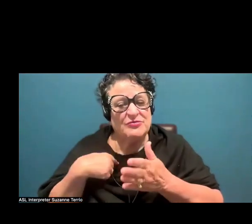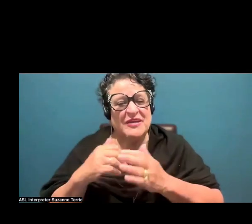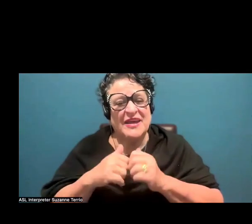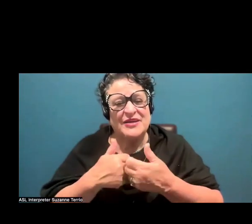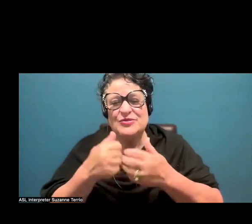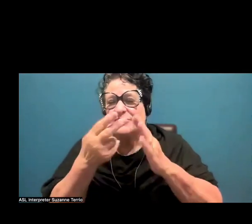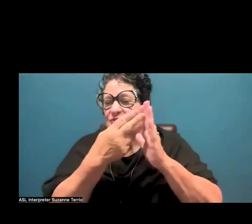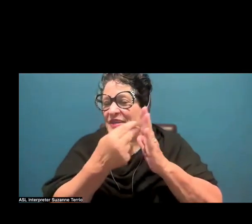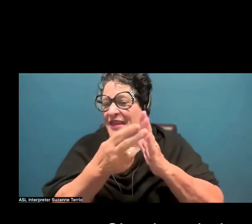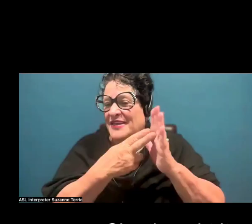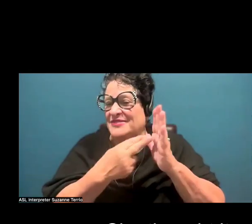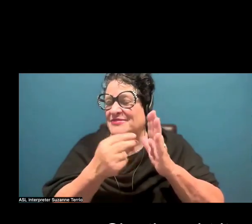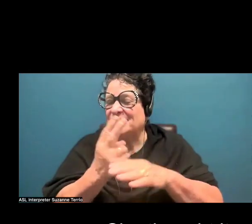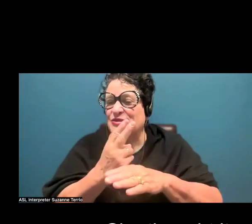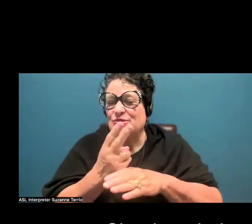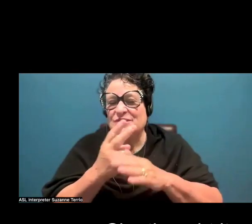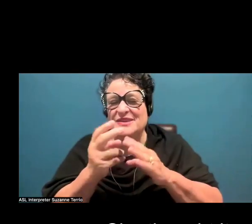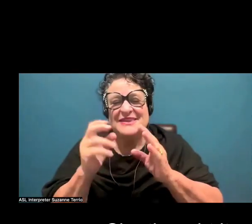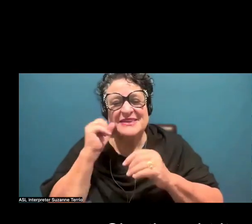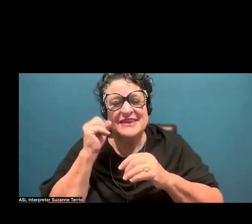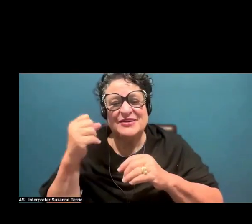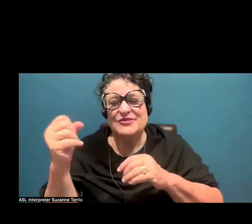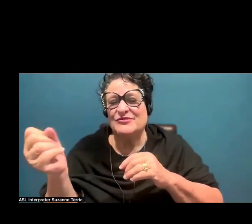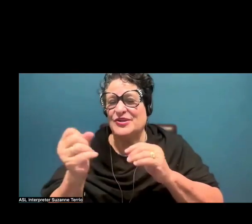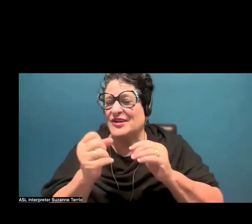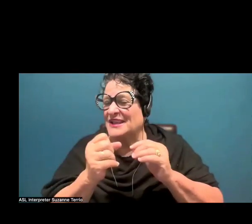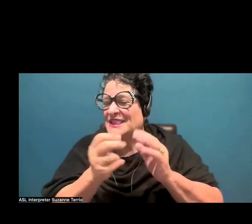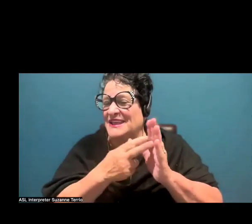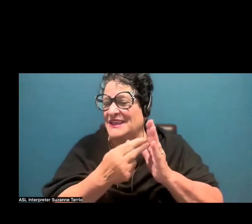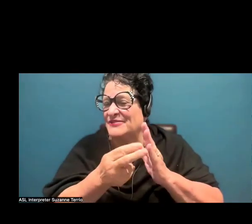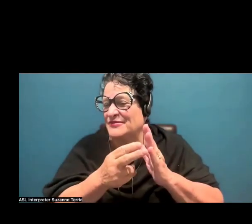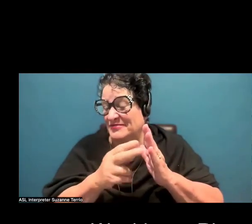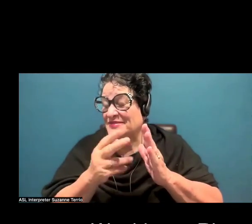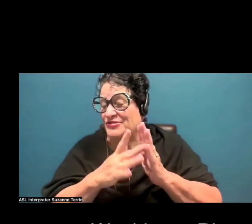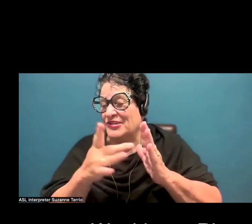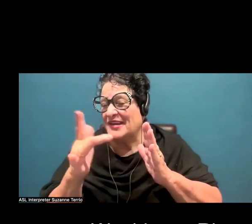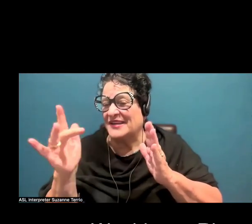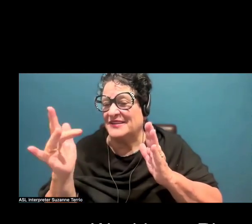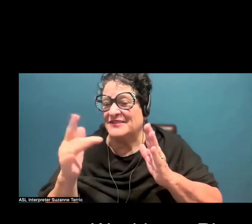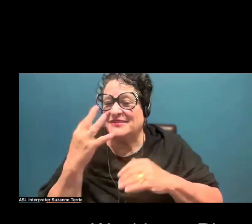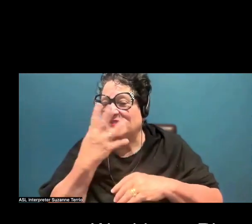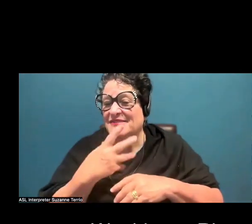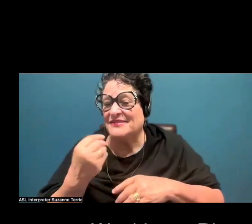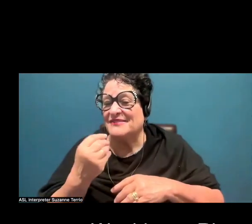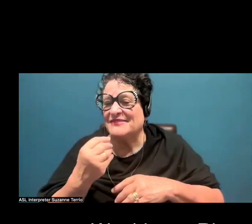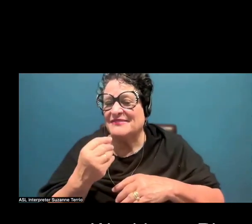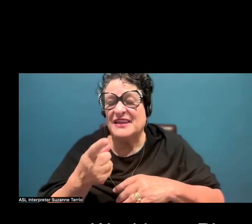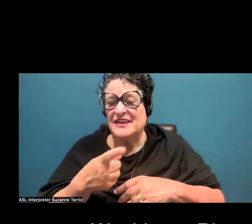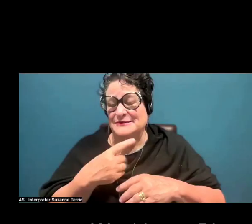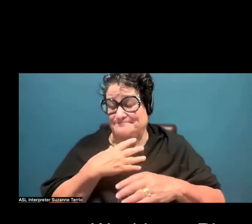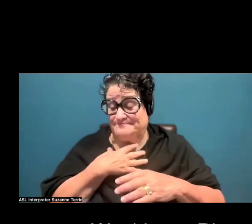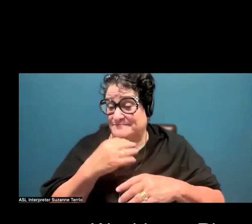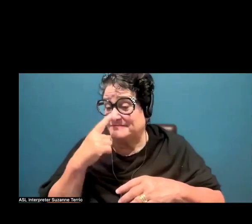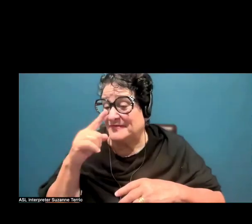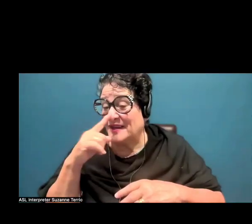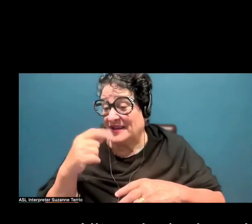it. Let me use some silver leaf. She thought it added a nice bit of shine. It's lovely. Would you, Rhea cleared her throat, would you mind if